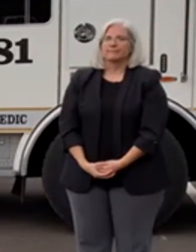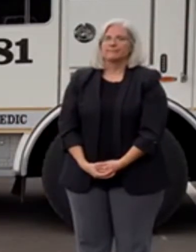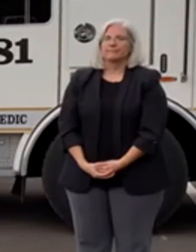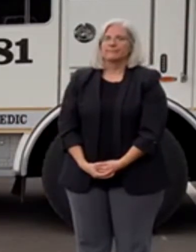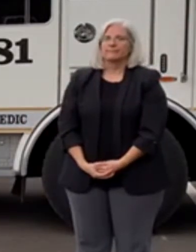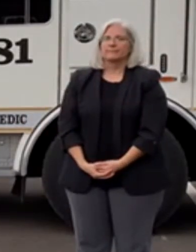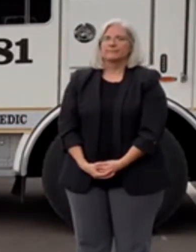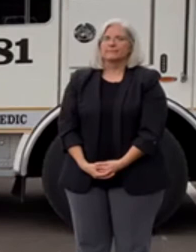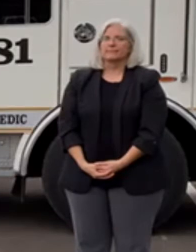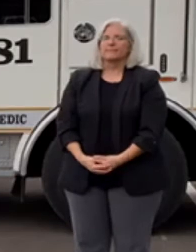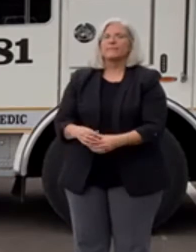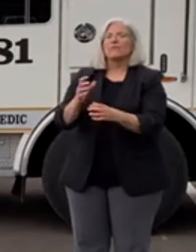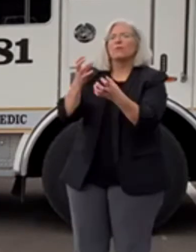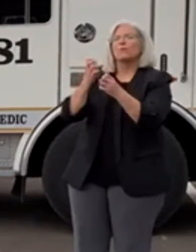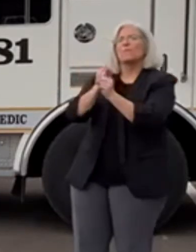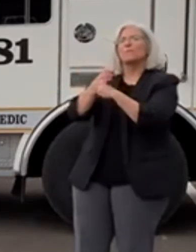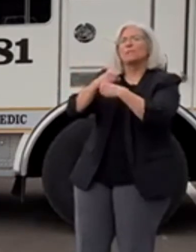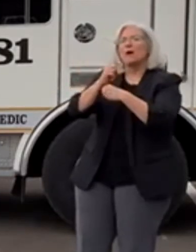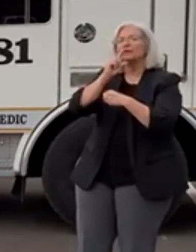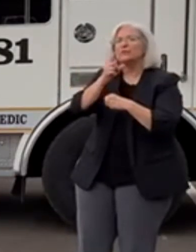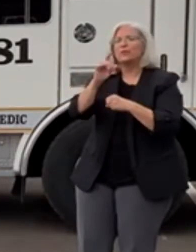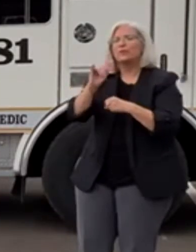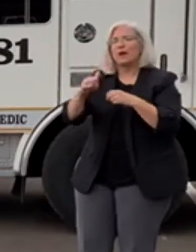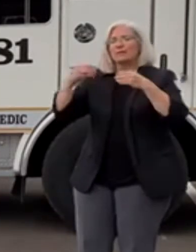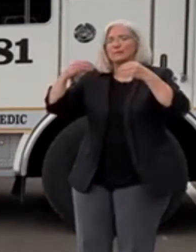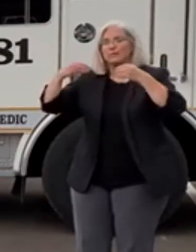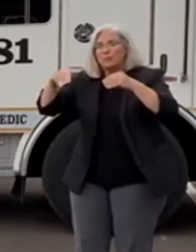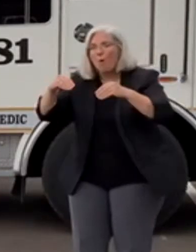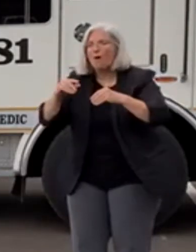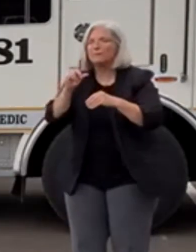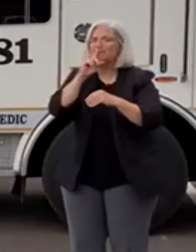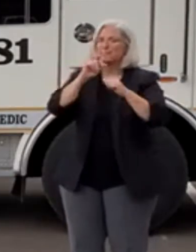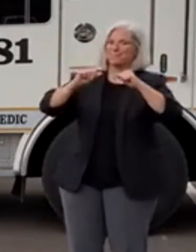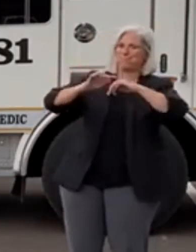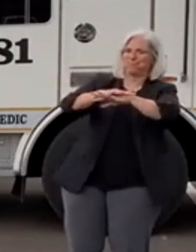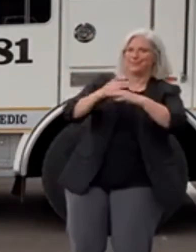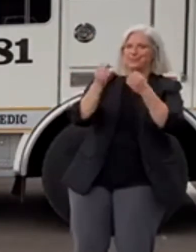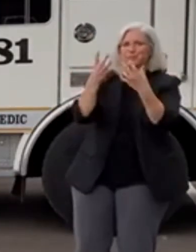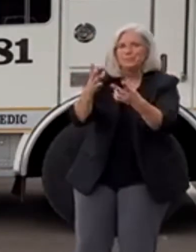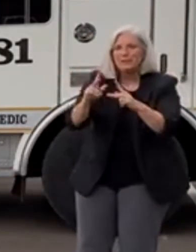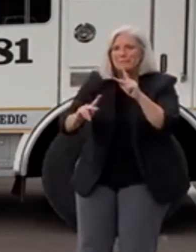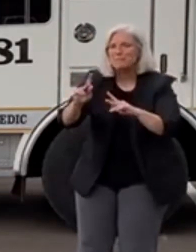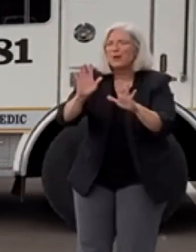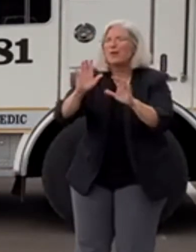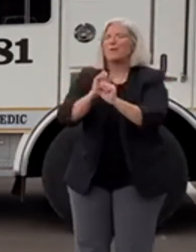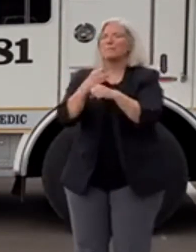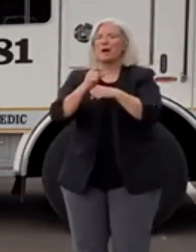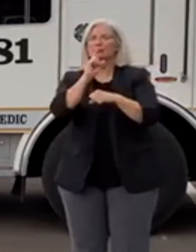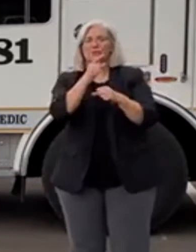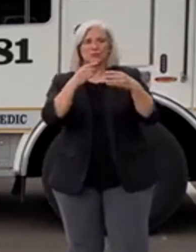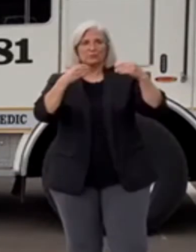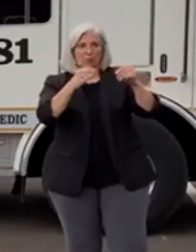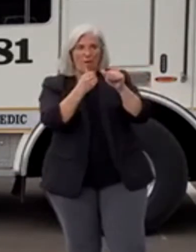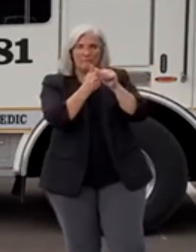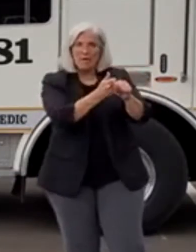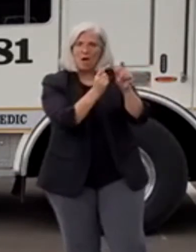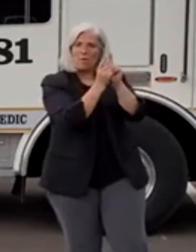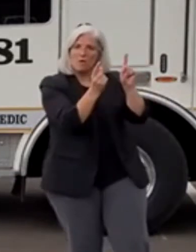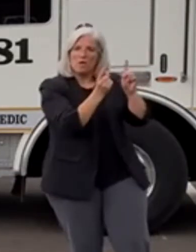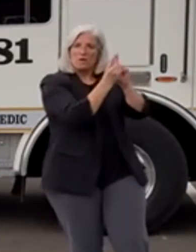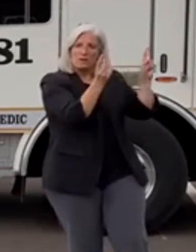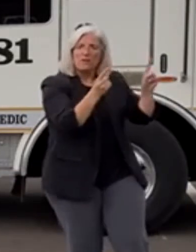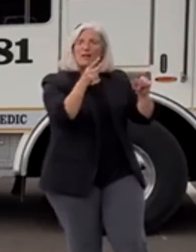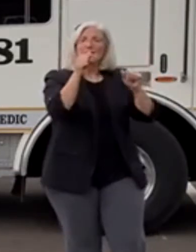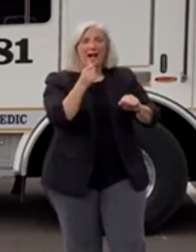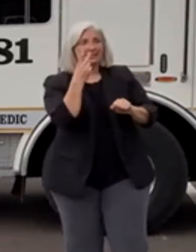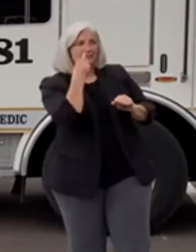limitations, making sure that stores aren't overcrowded, making sure that those social distancing protocols, that orange check mark, has been posted, and that the